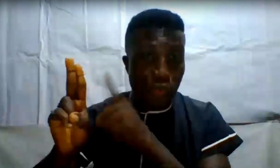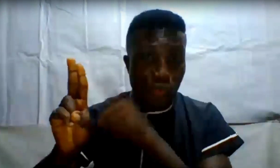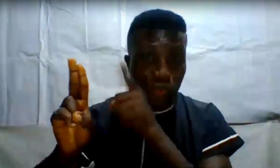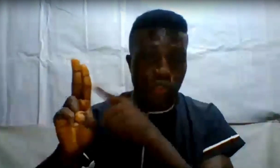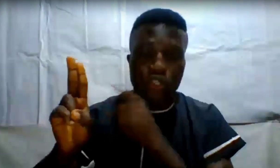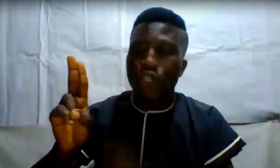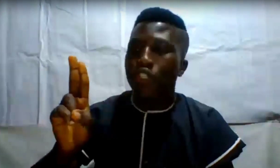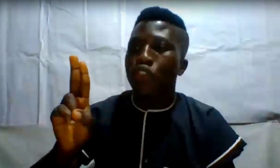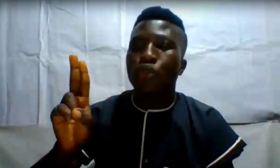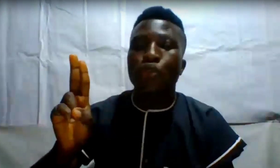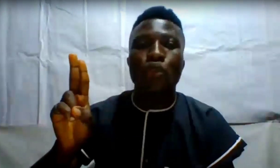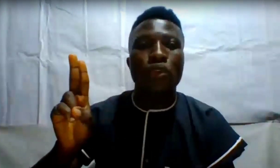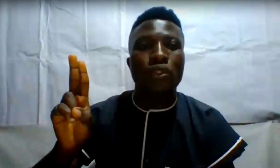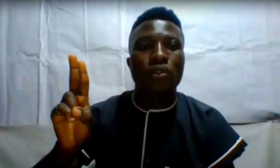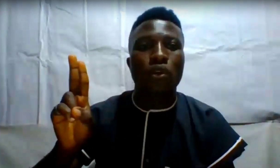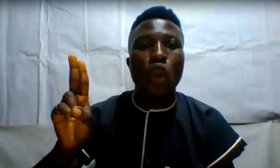it, like this.